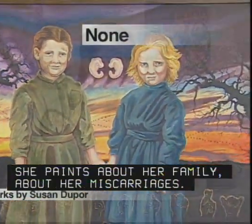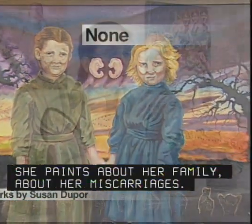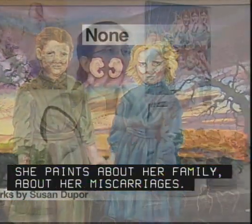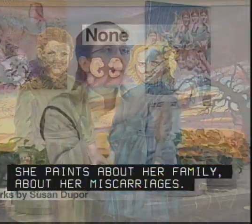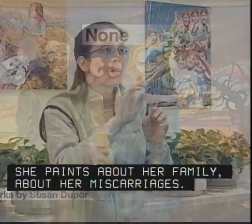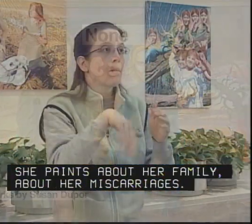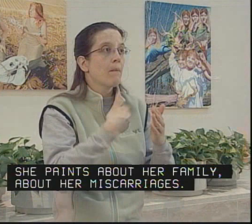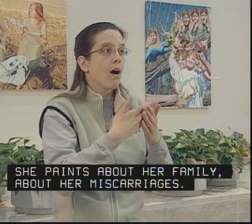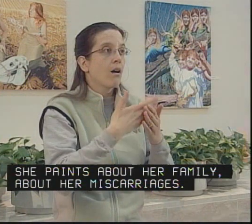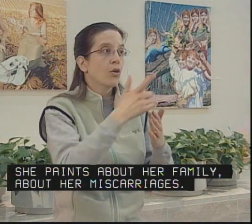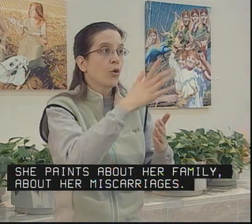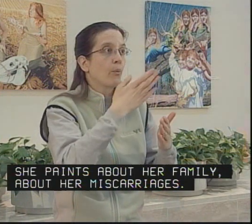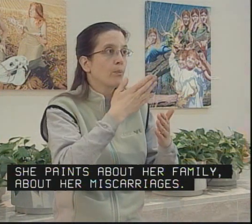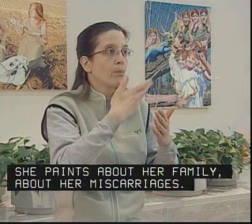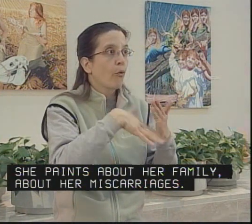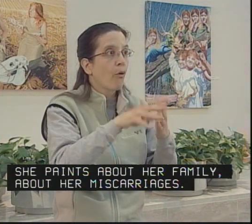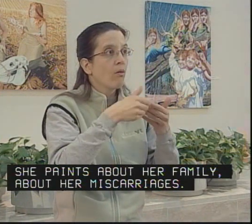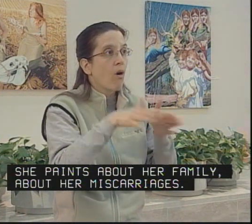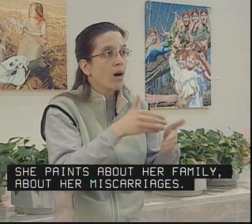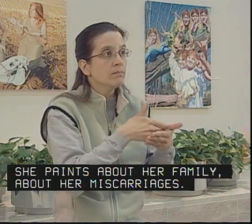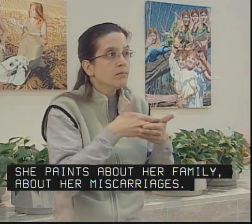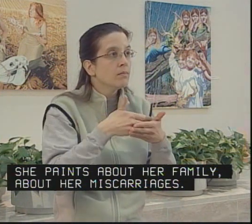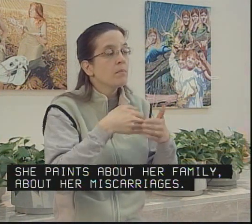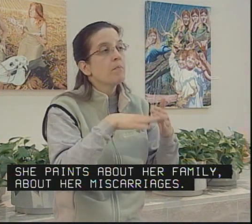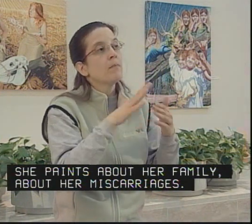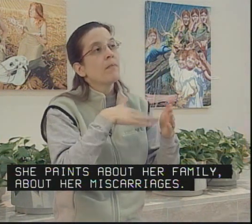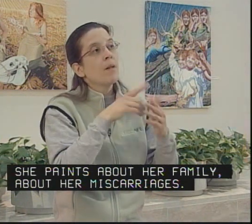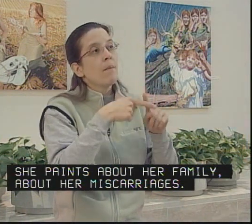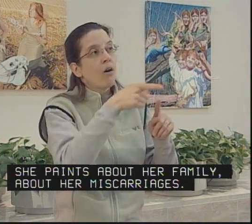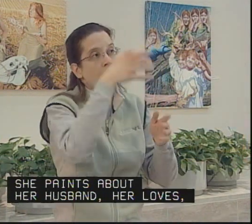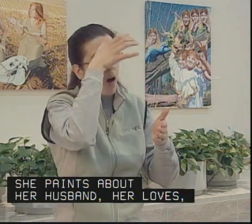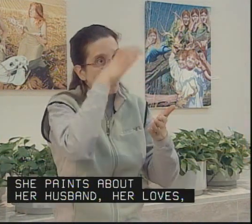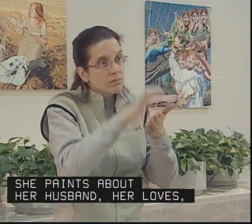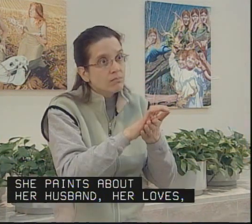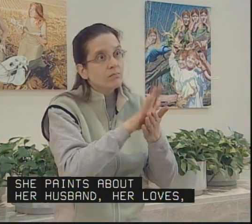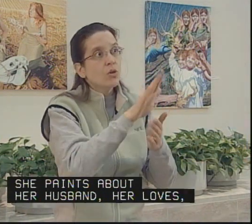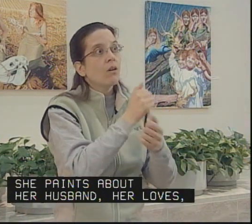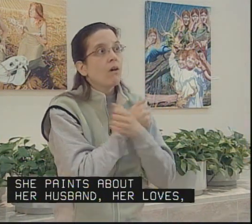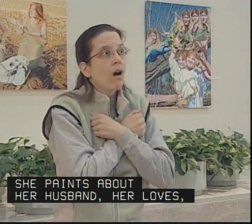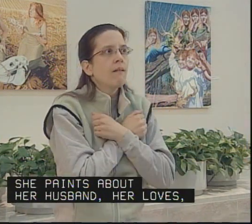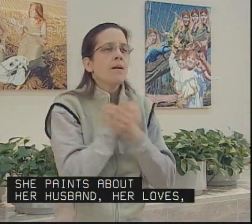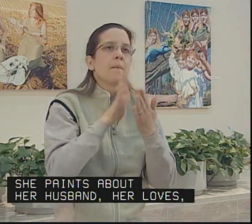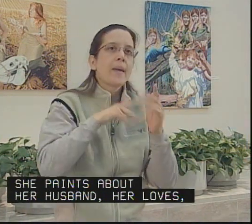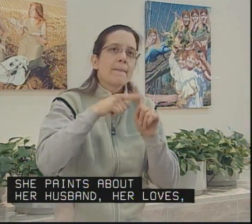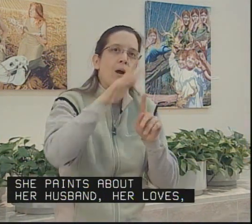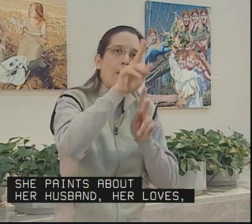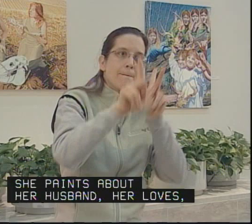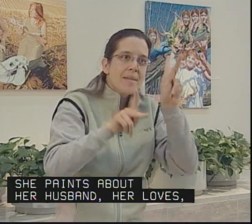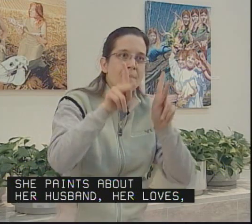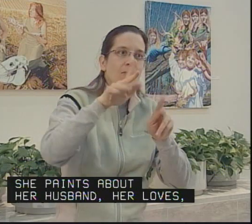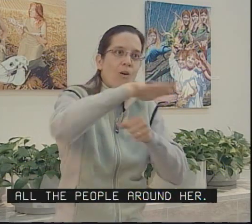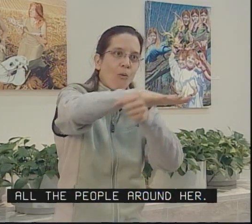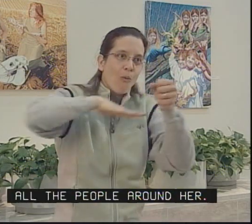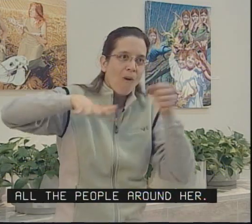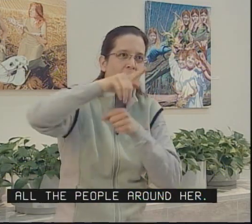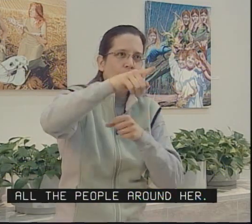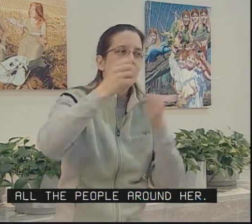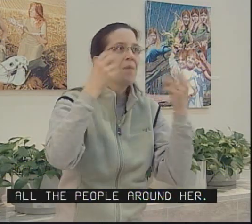family, about her miscarriages. She paints about her husband, her loves, all the people around